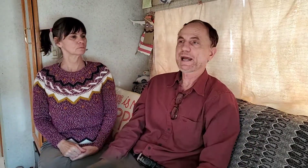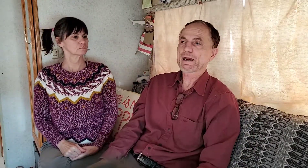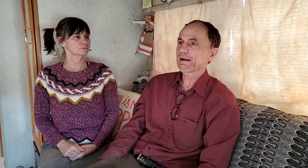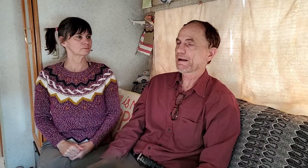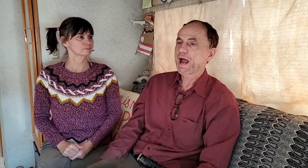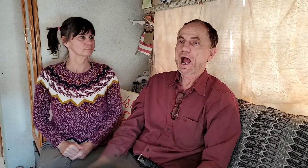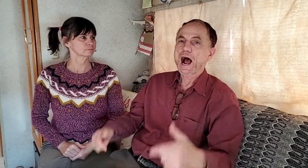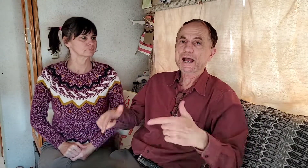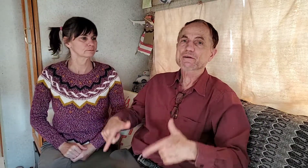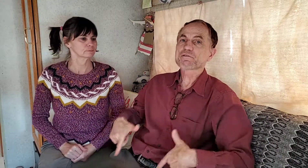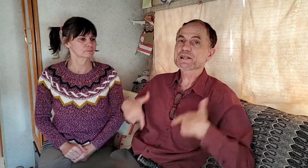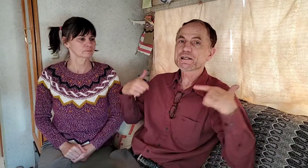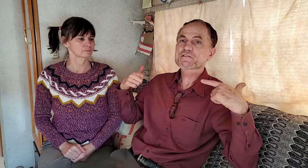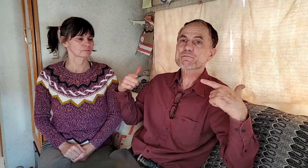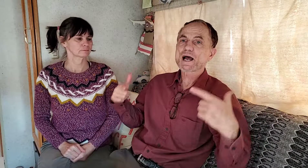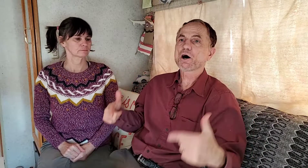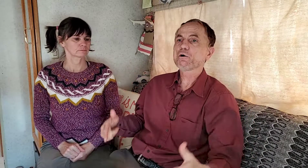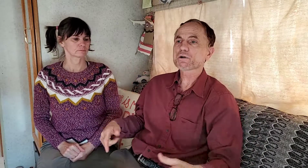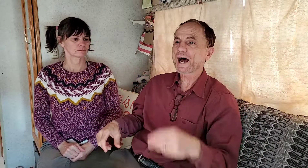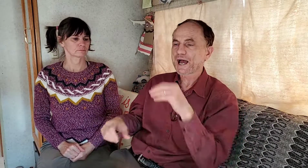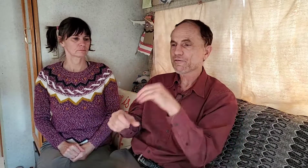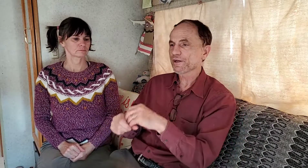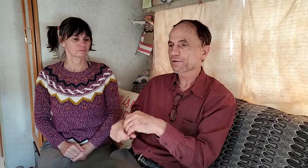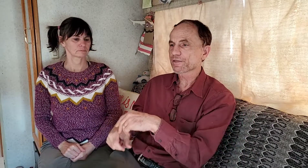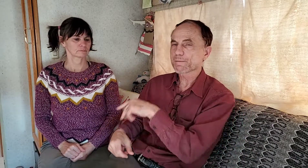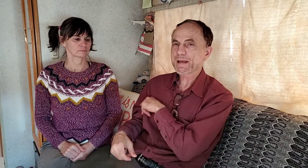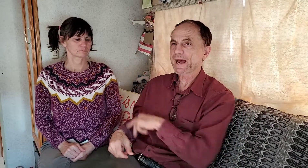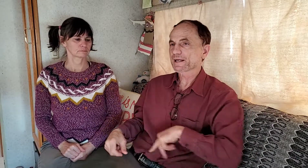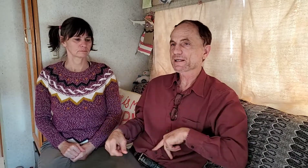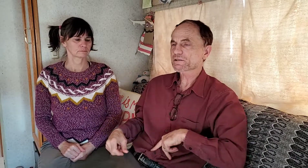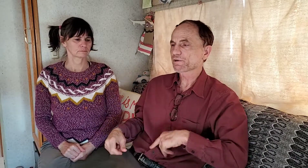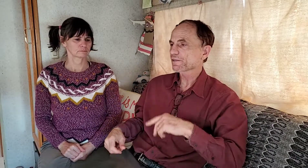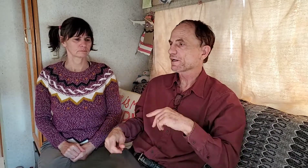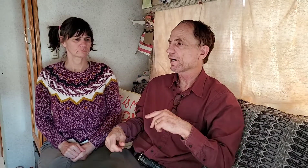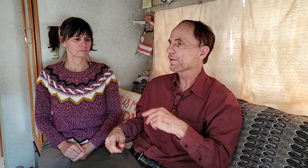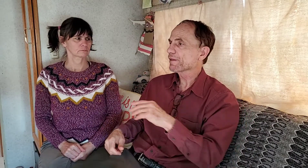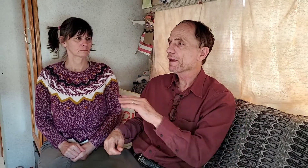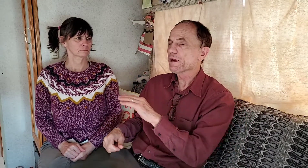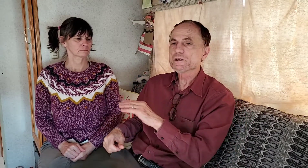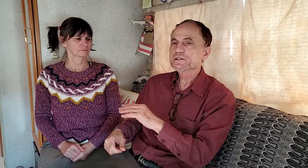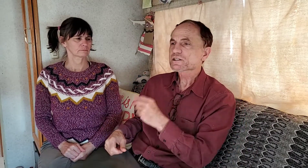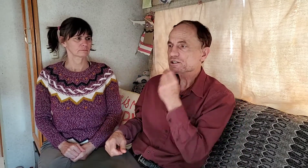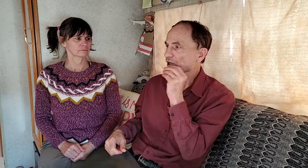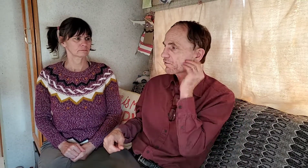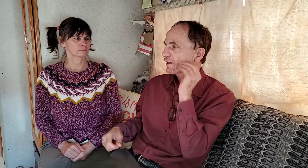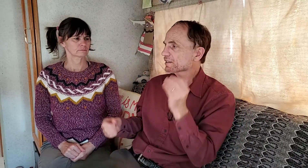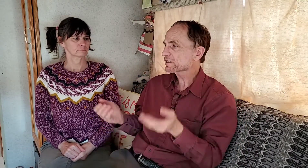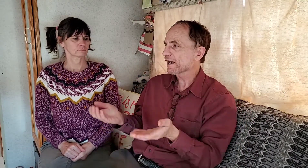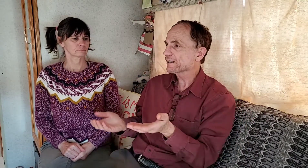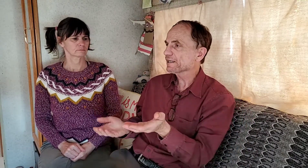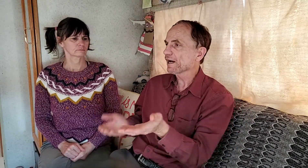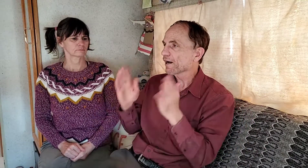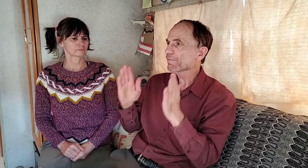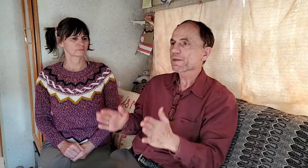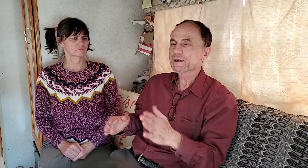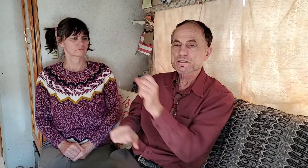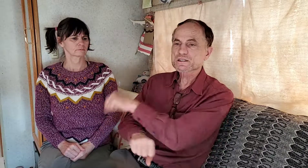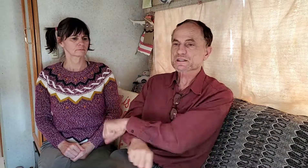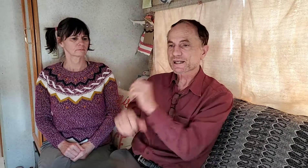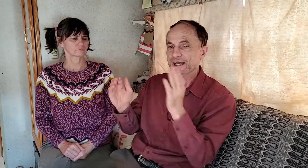I have lived my whole life here in the palace with servants and